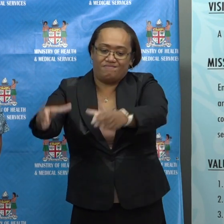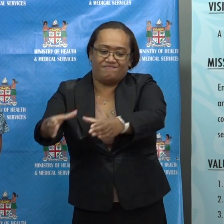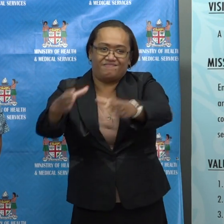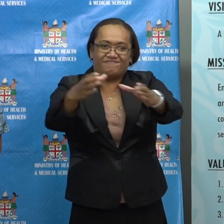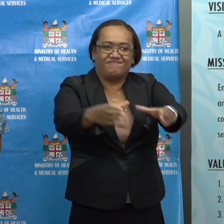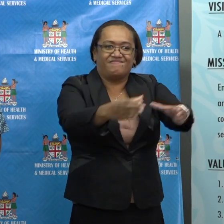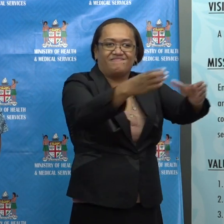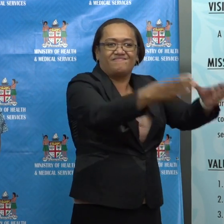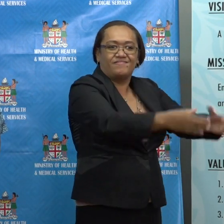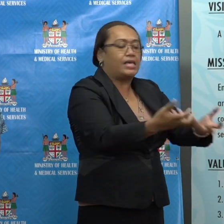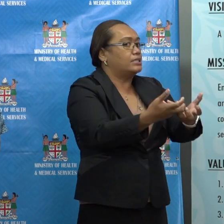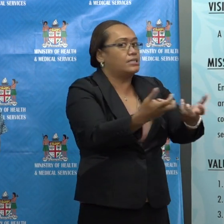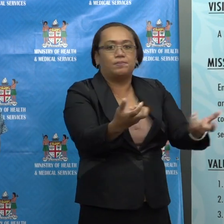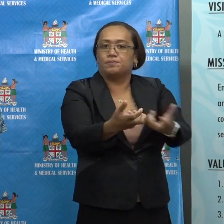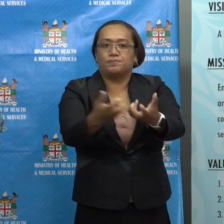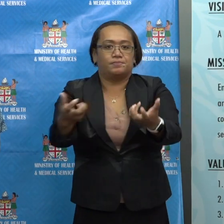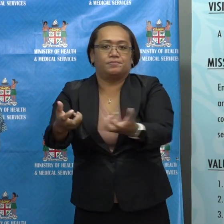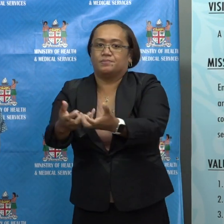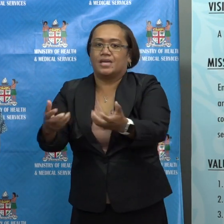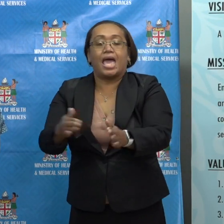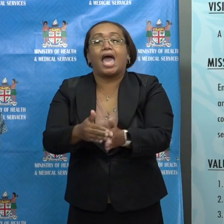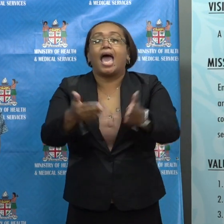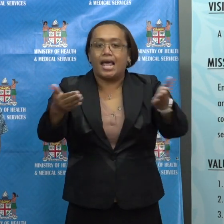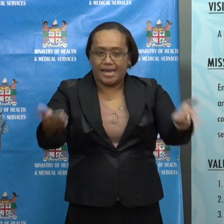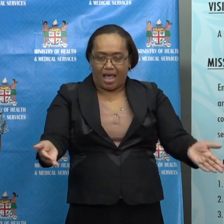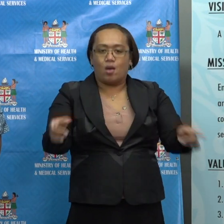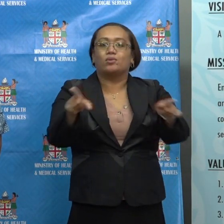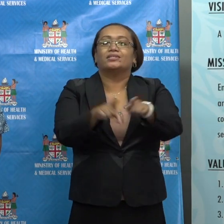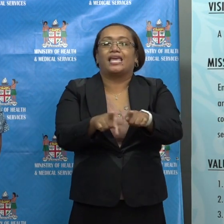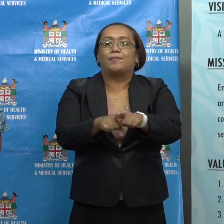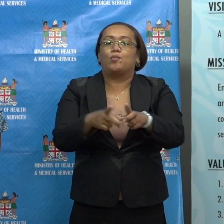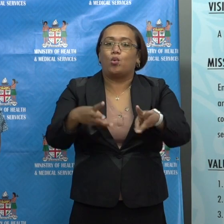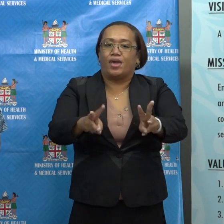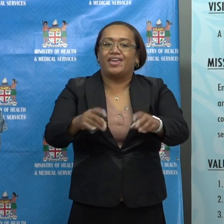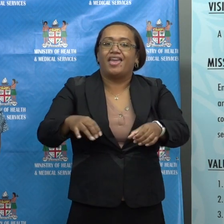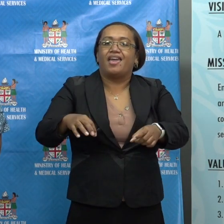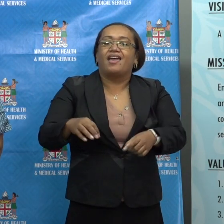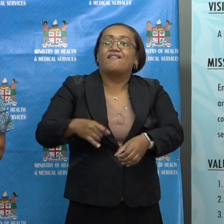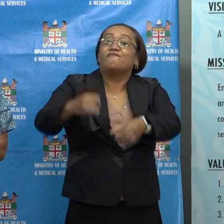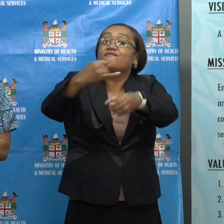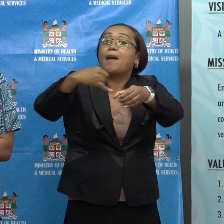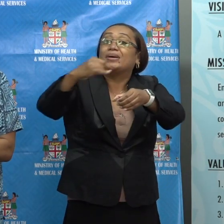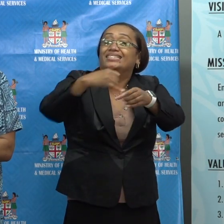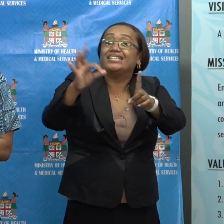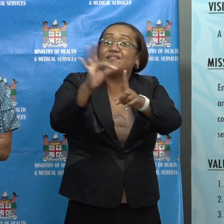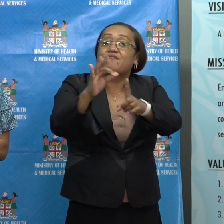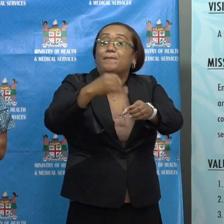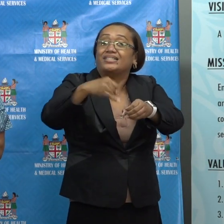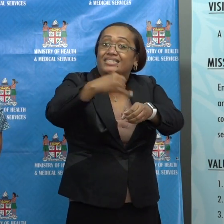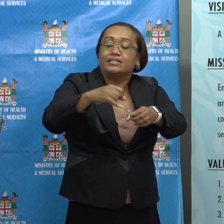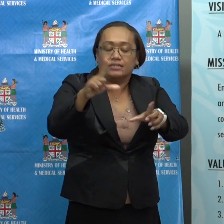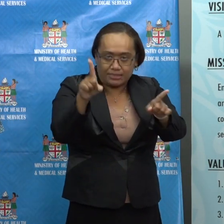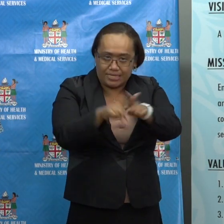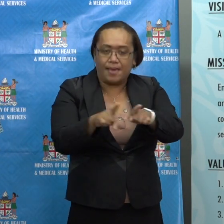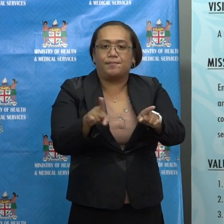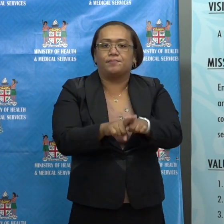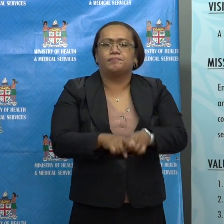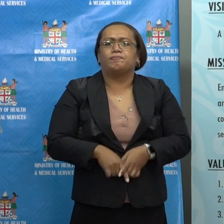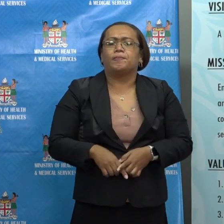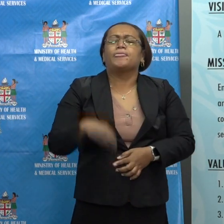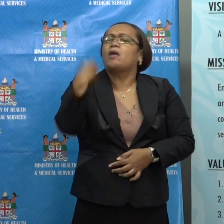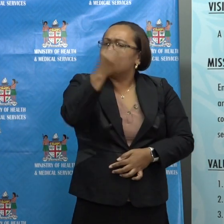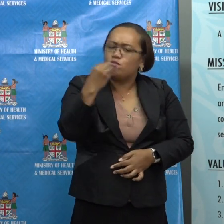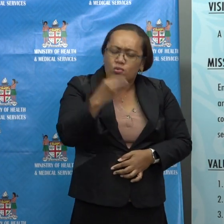zones. Pharmacies will also remain open along the same vein. The point is, food and essential goods will remain on the shelves of our